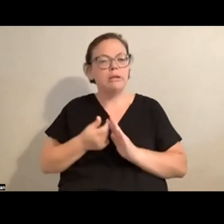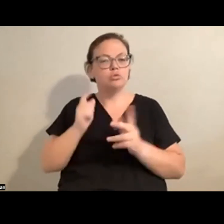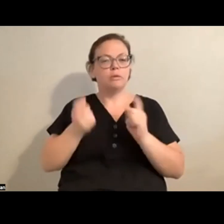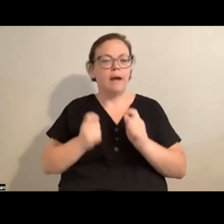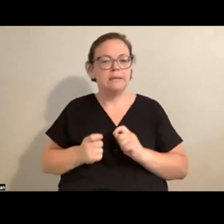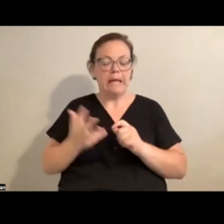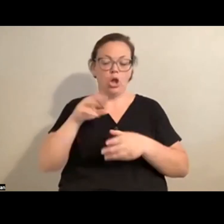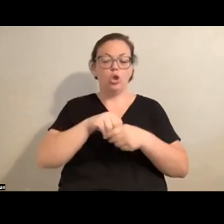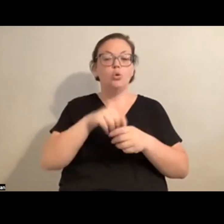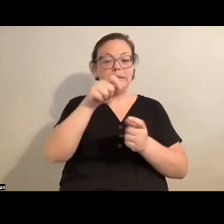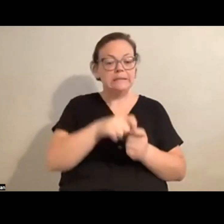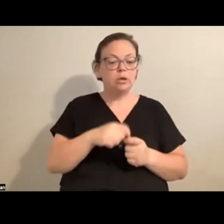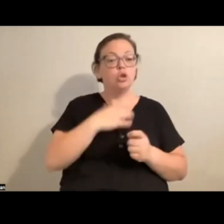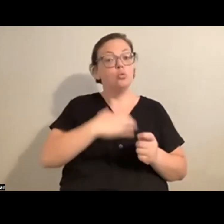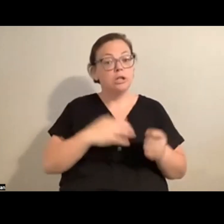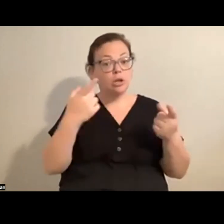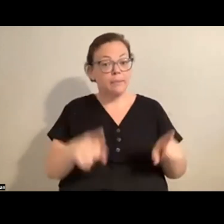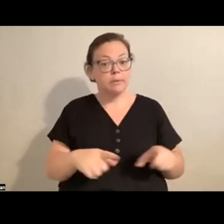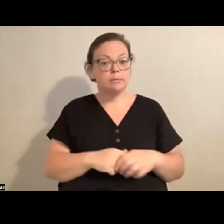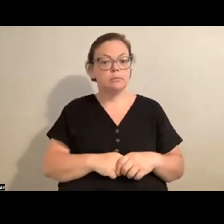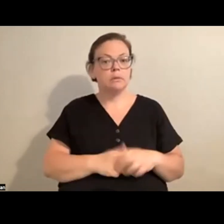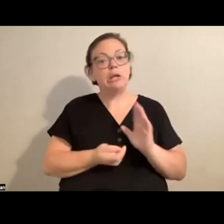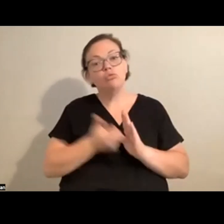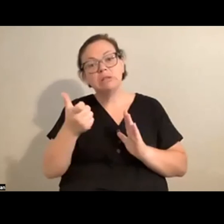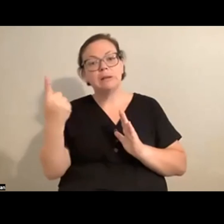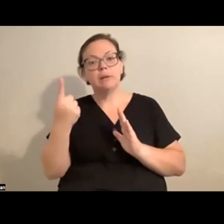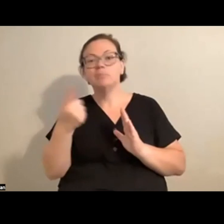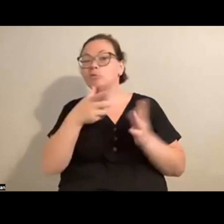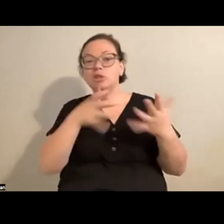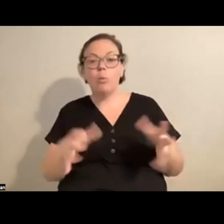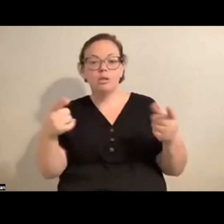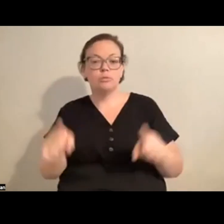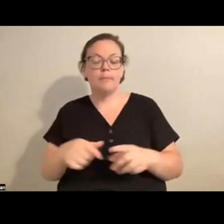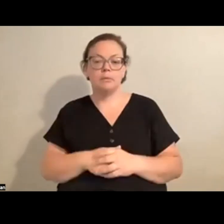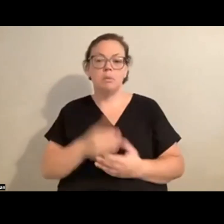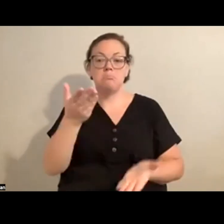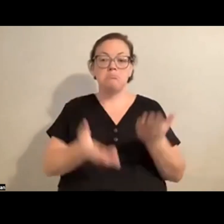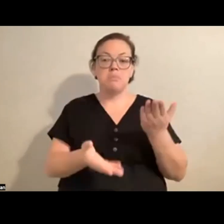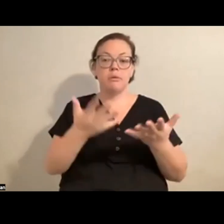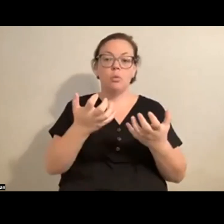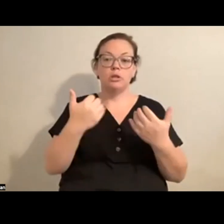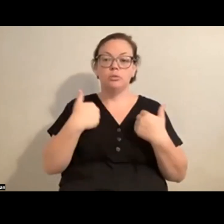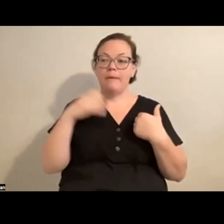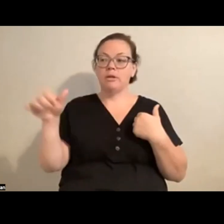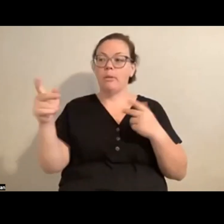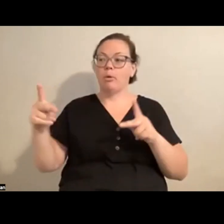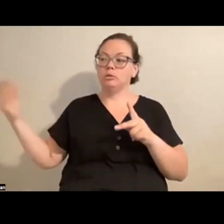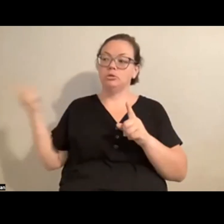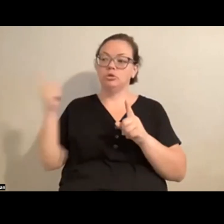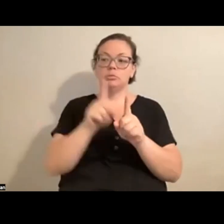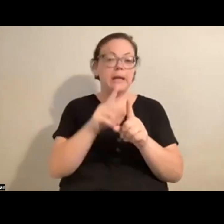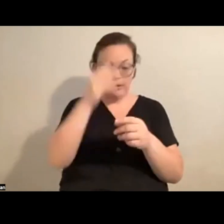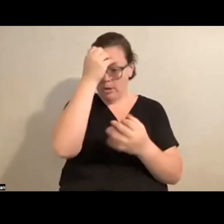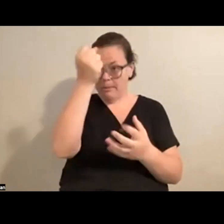wished you had happened. Erase a detail you wish hadn't happened. Maybe you want to bring someone into the memory, or maybe you don't